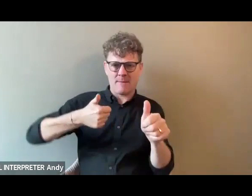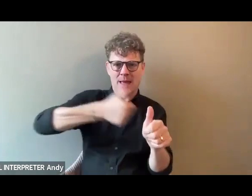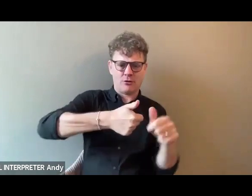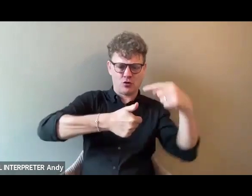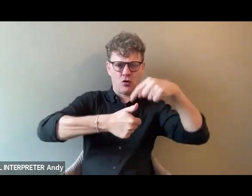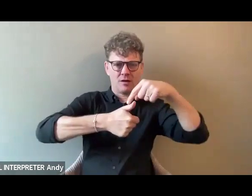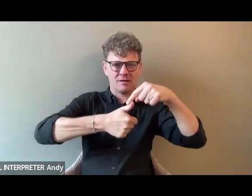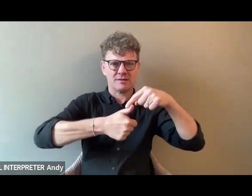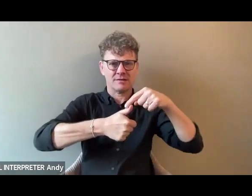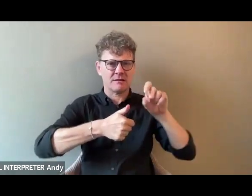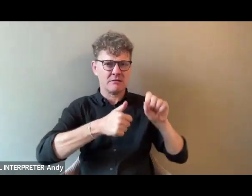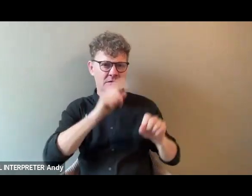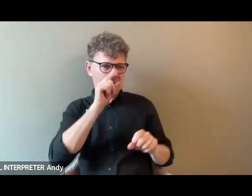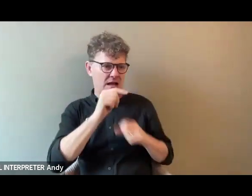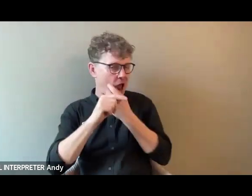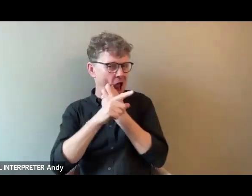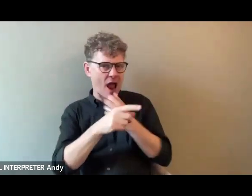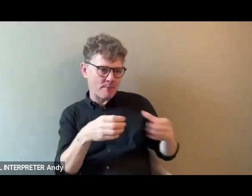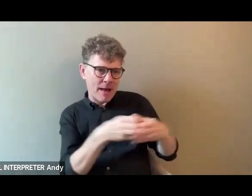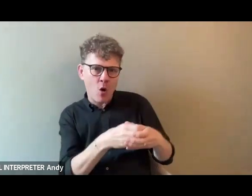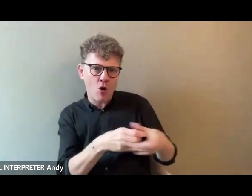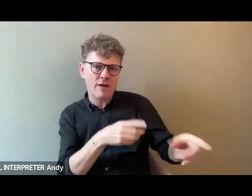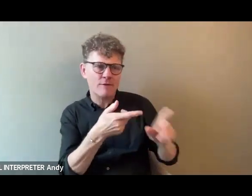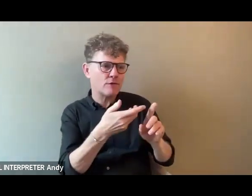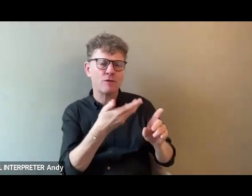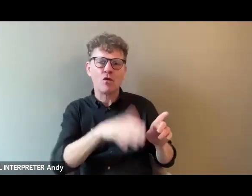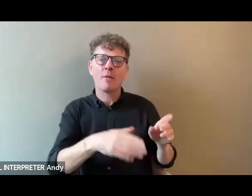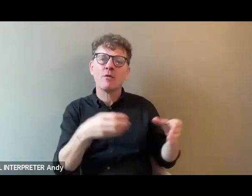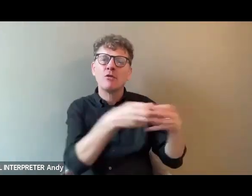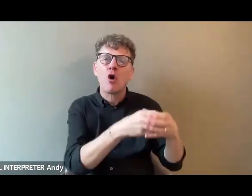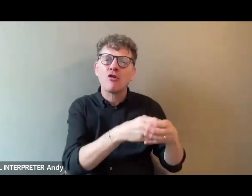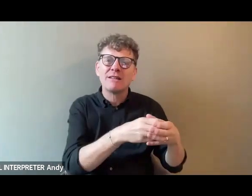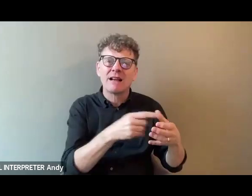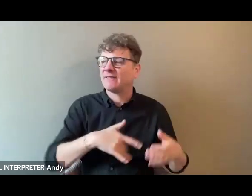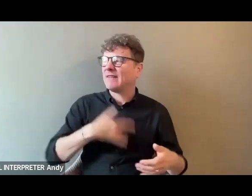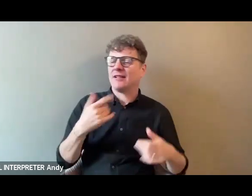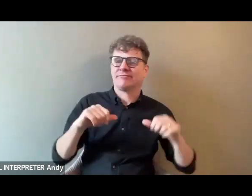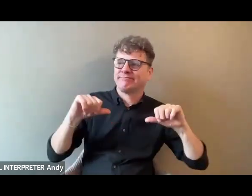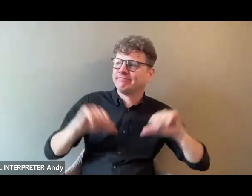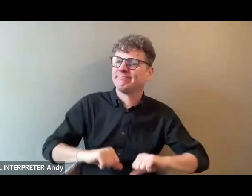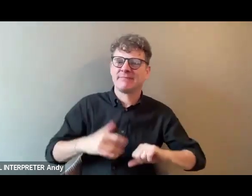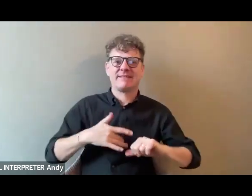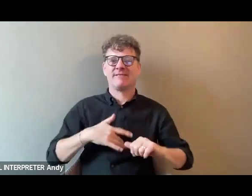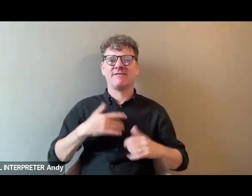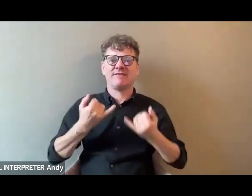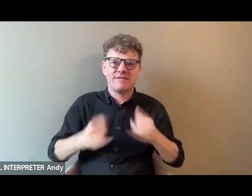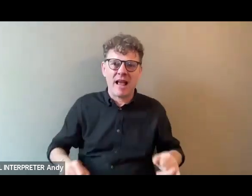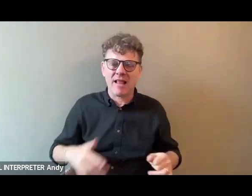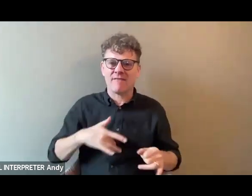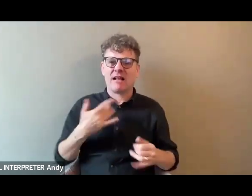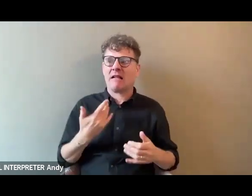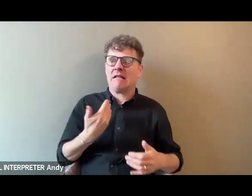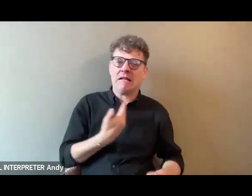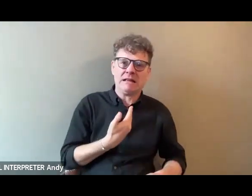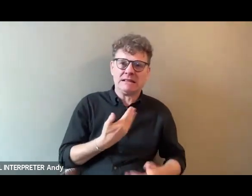because those are minoritized, often feel diffident and fear failure. They